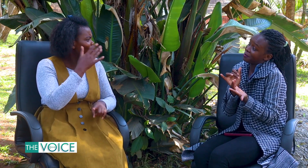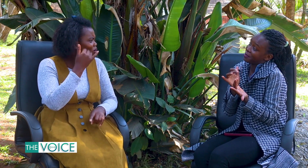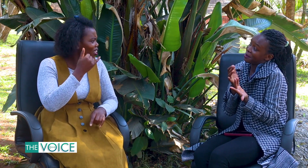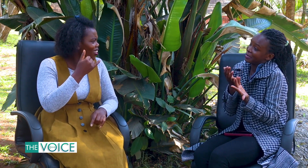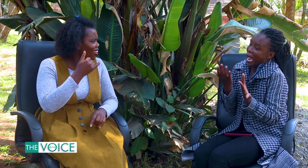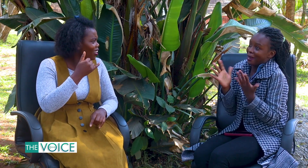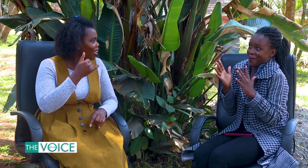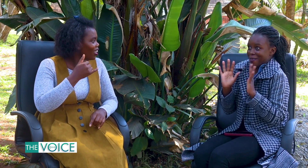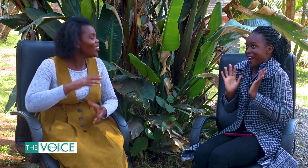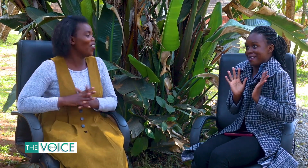wrong injection.